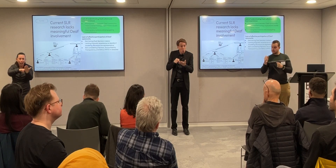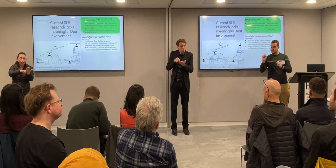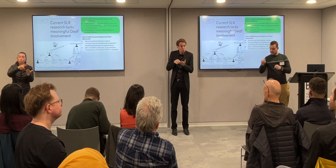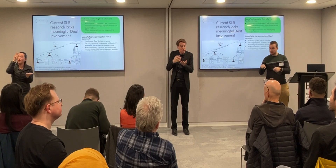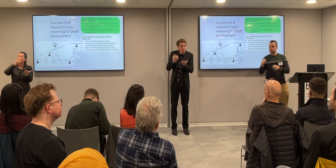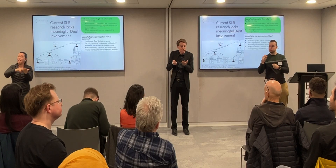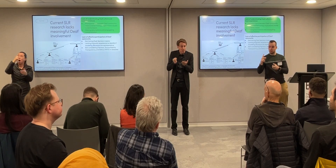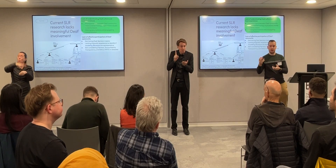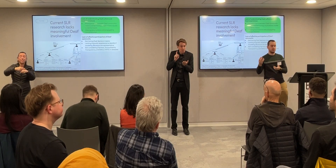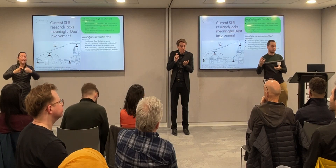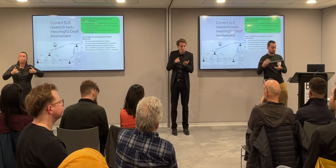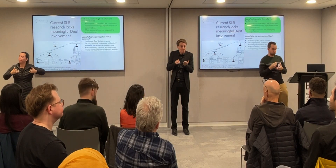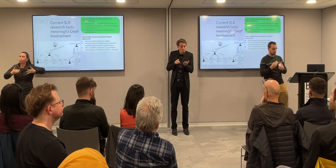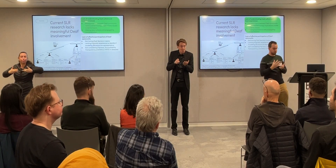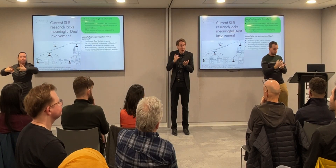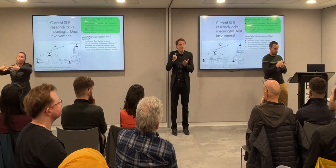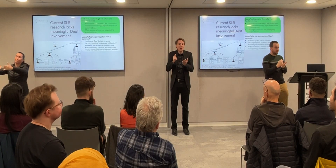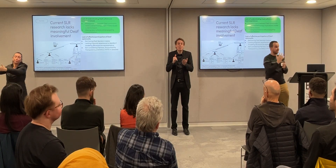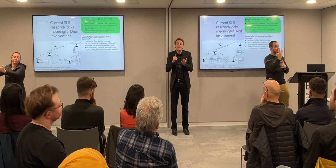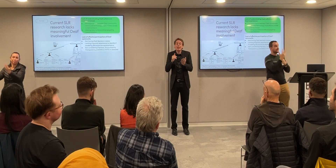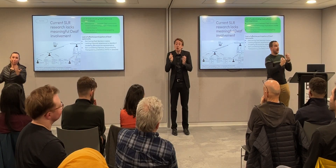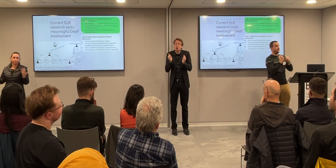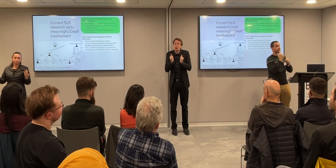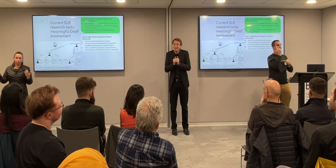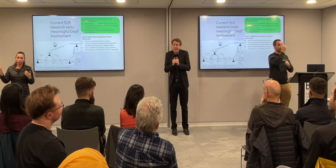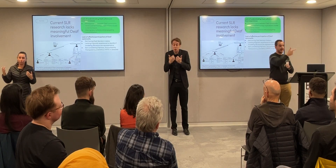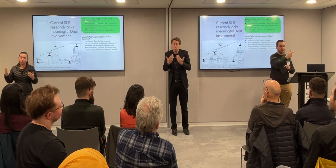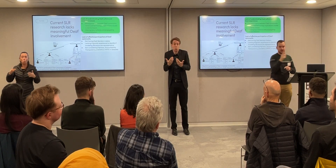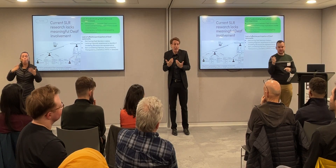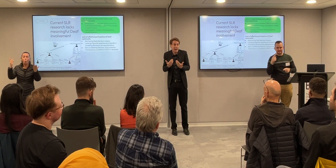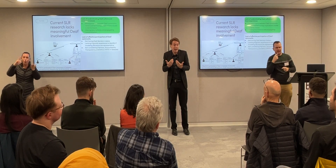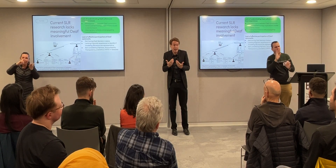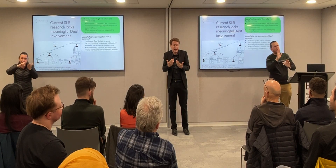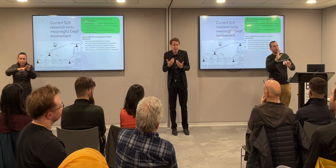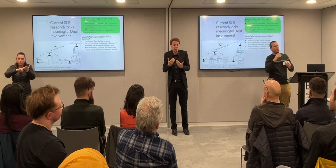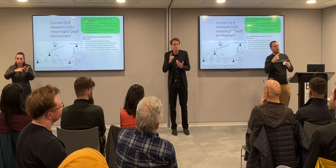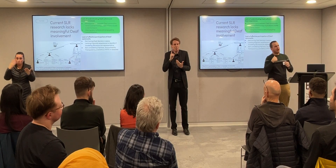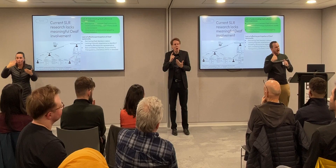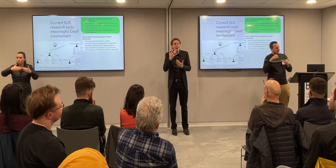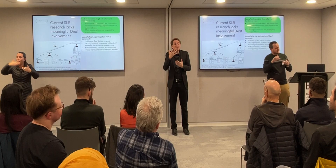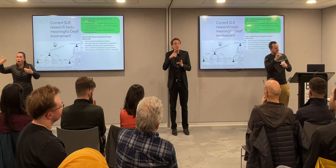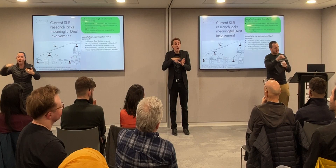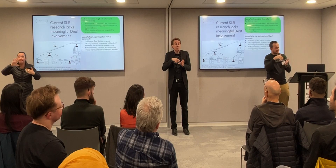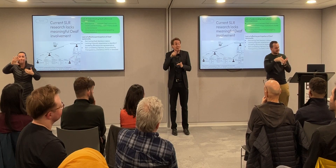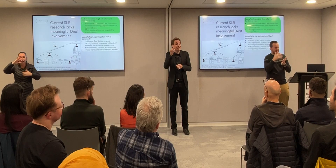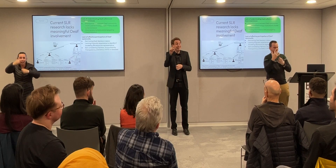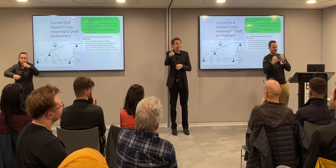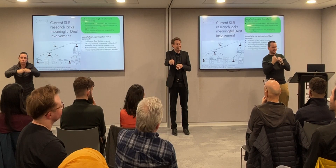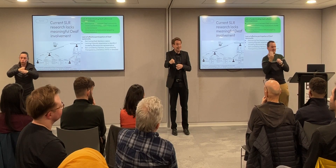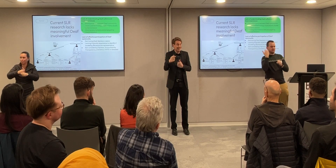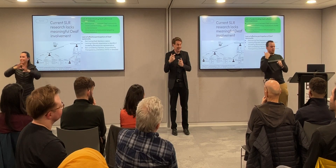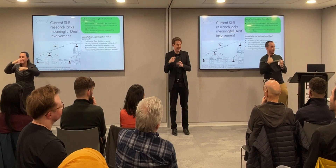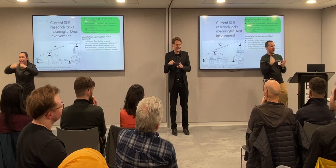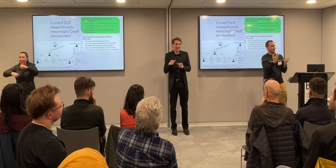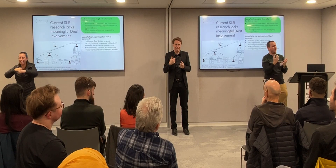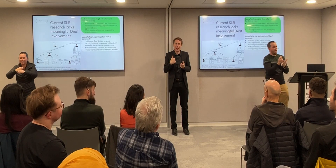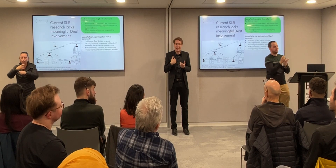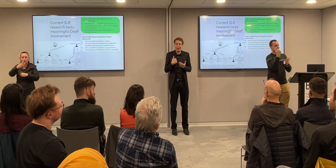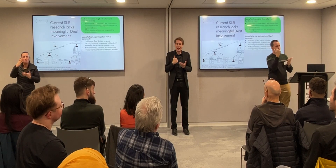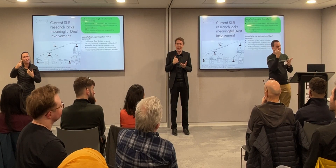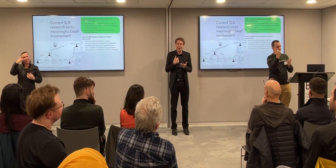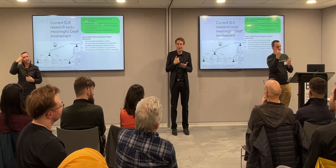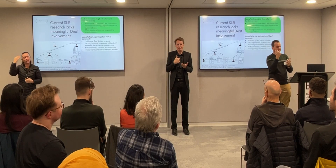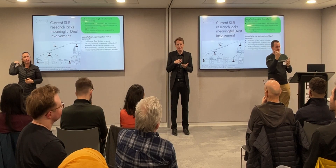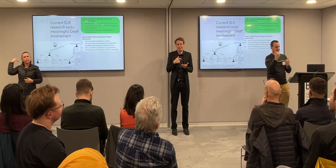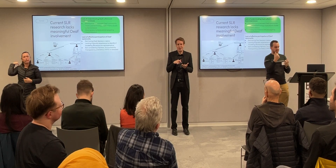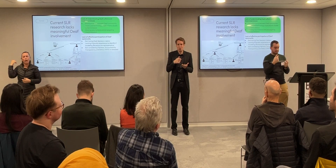meaning that they've consented for you to use their data, but in 5 years, they say, oh no, I did that study 5